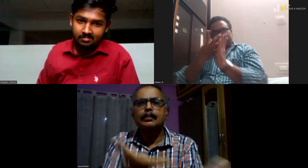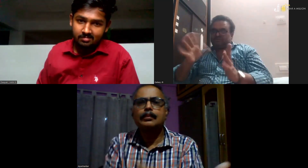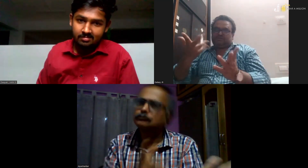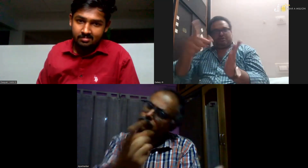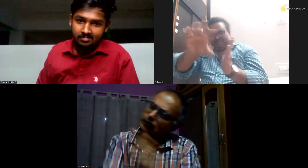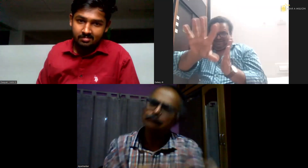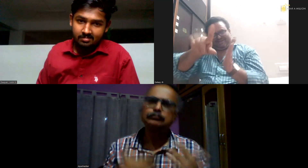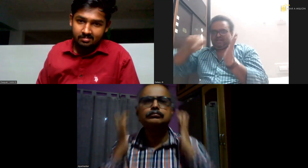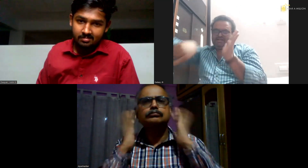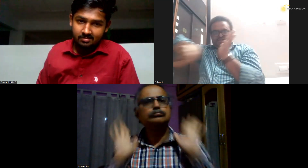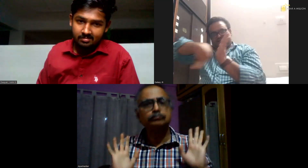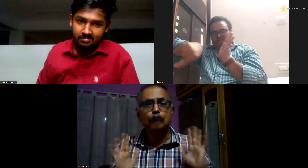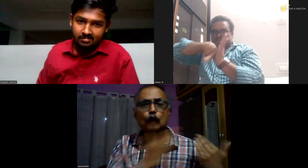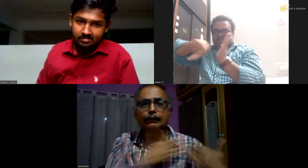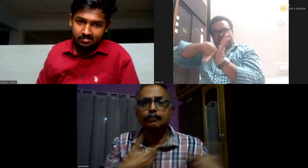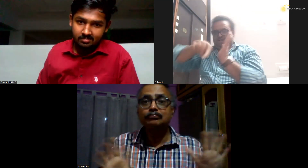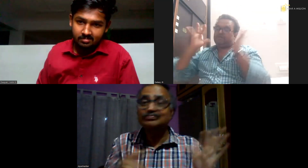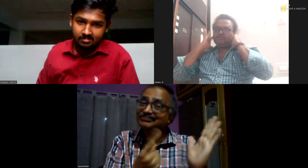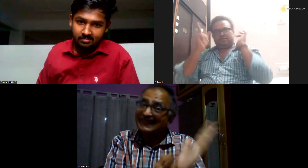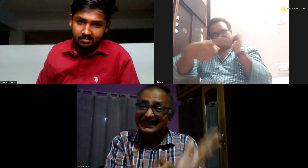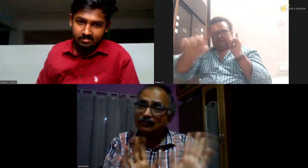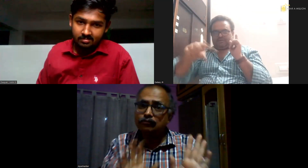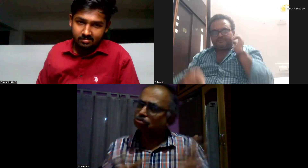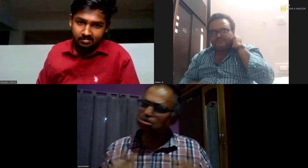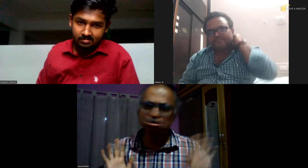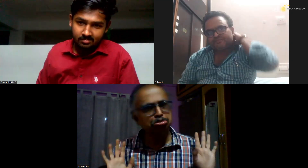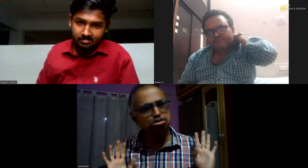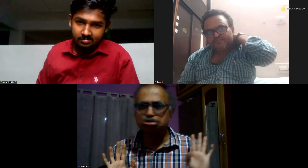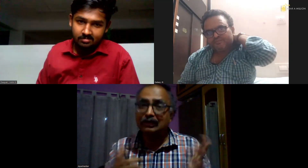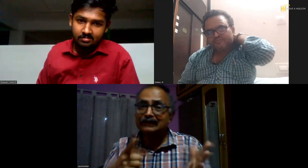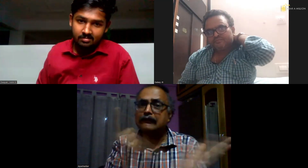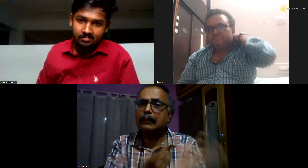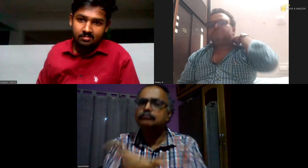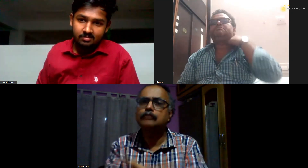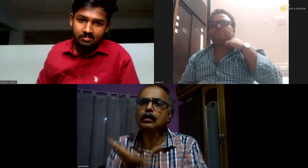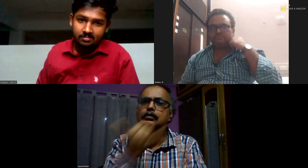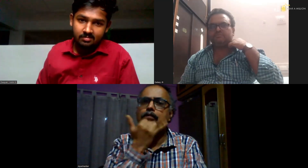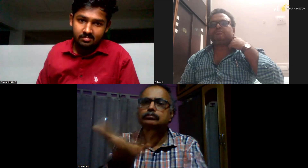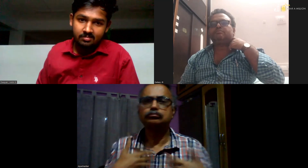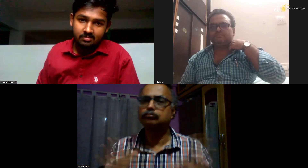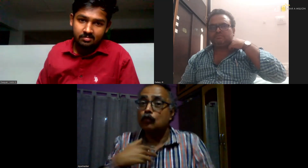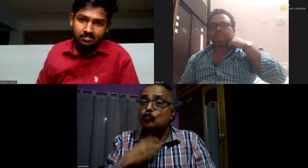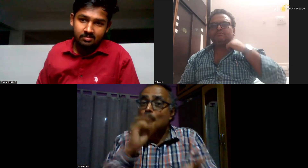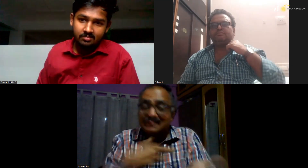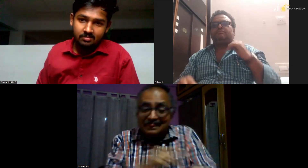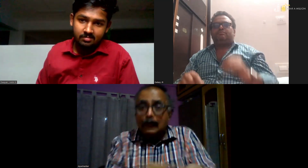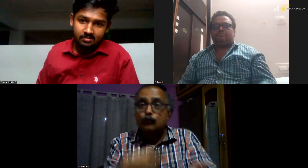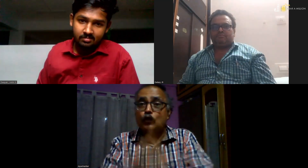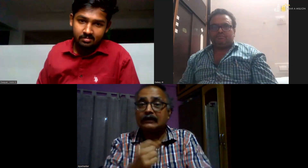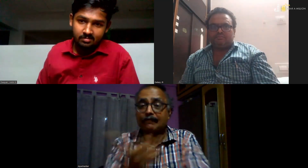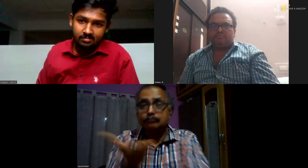contractual letter, or the agreement letter which can give assurance to you. Those we have.